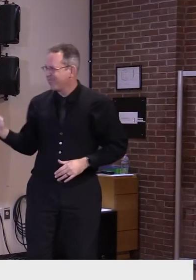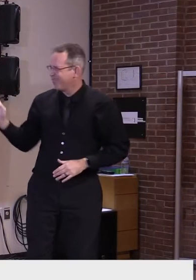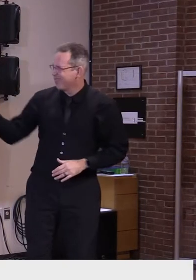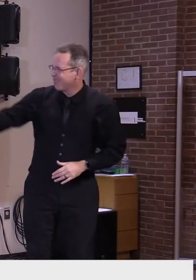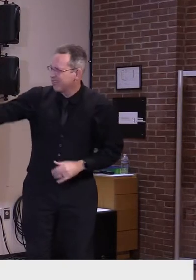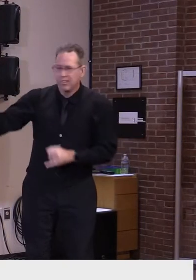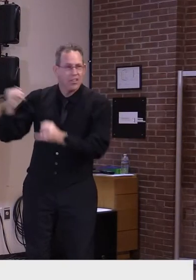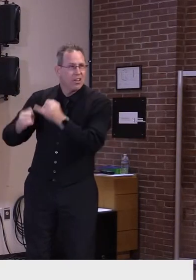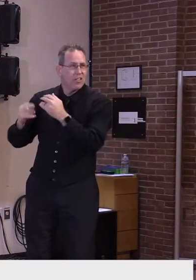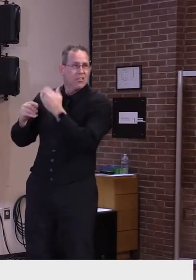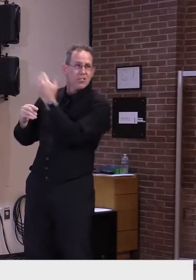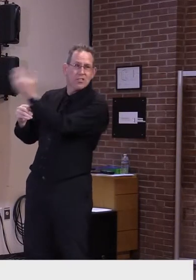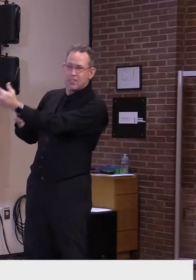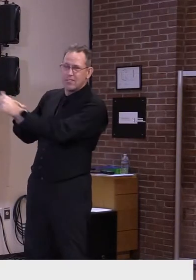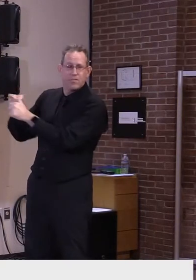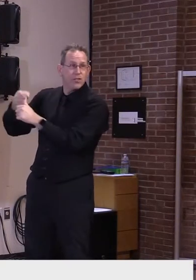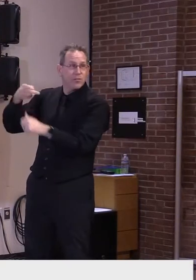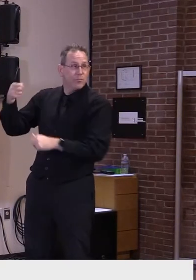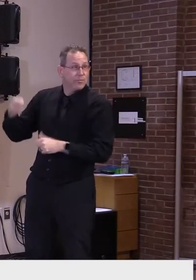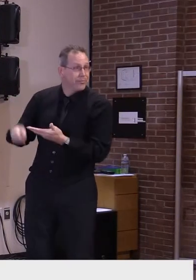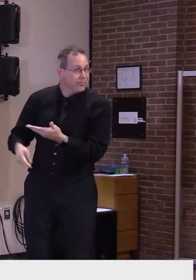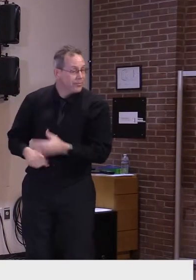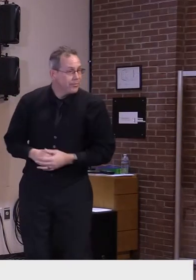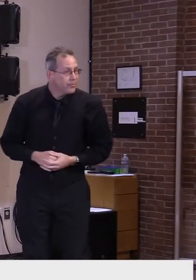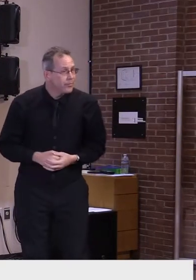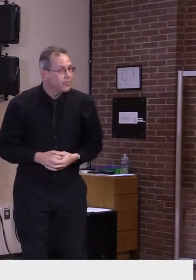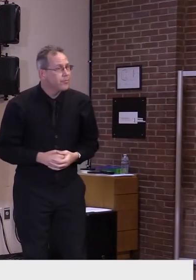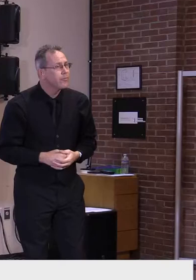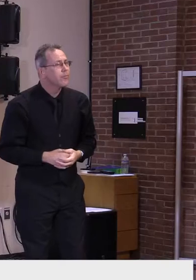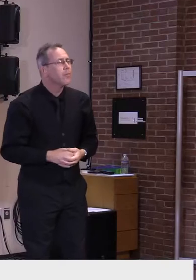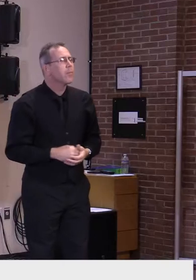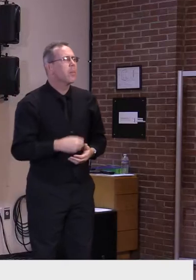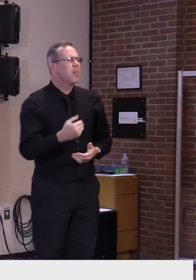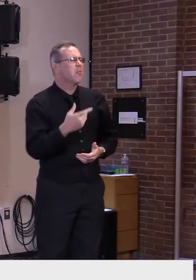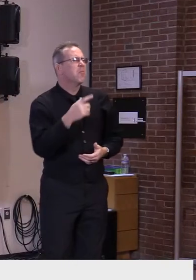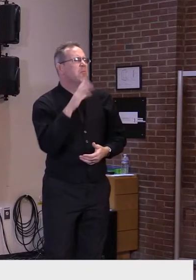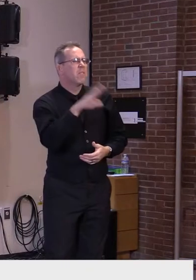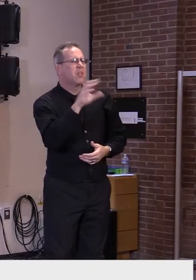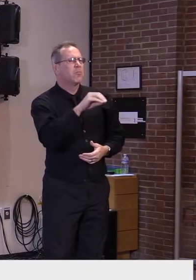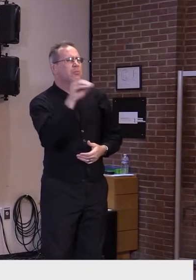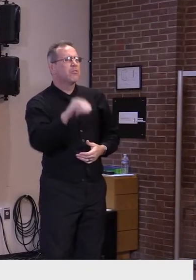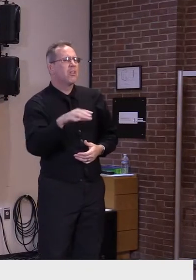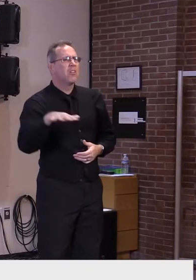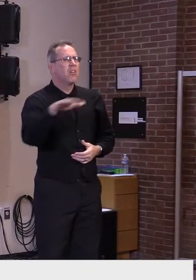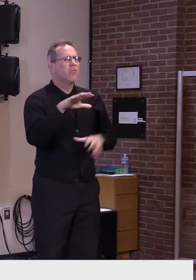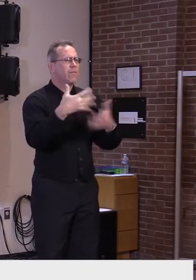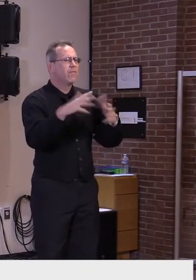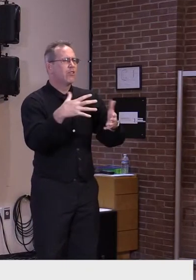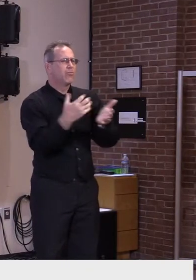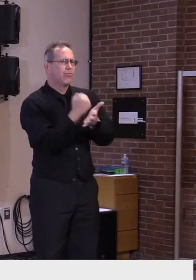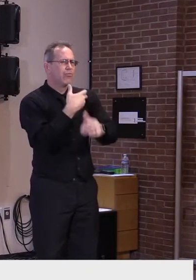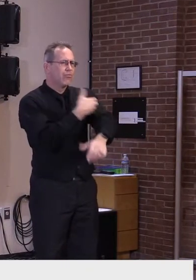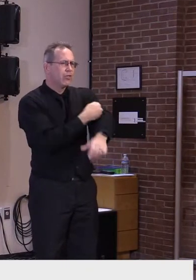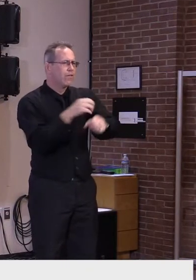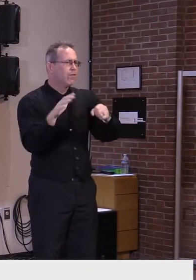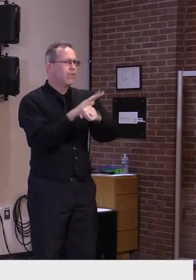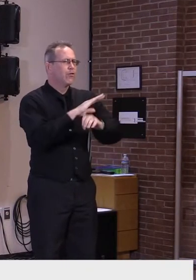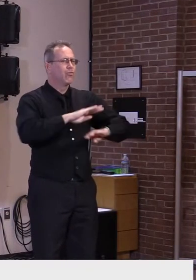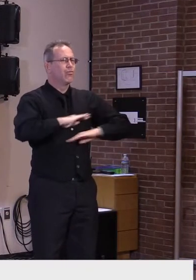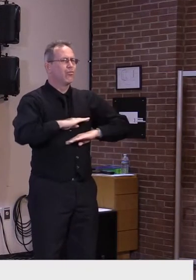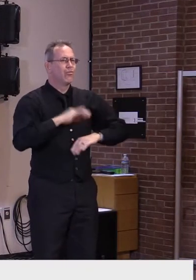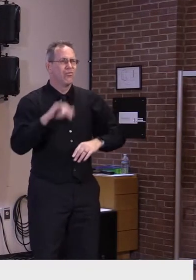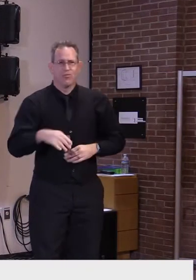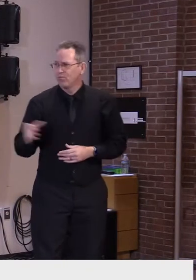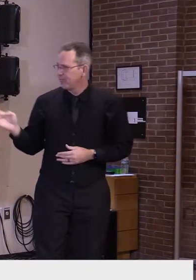about 55% of those 65 and older who are fully vaccinated that have received a booster shot. Pretty clear that that